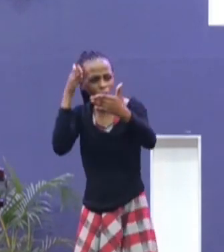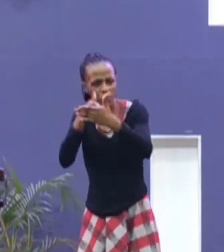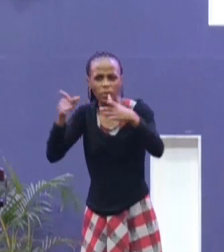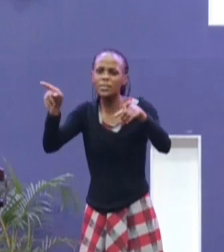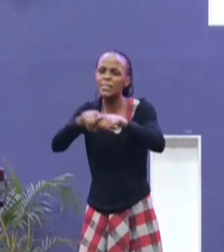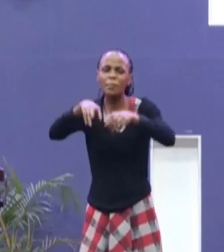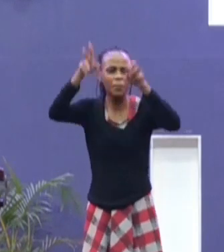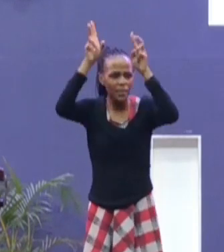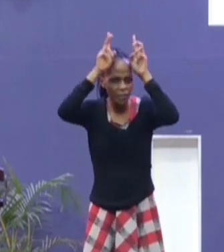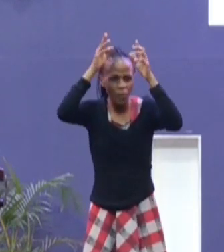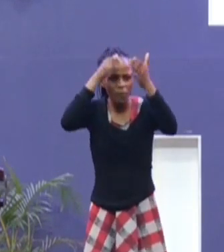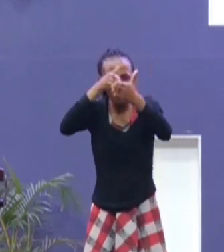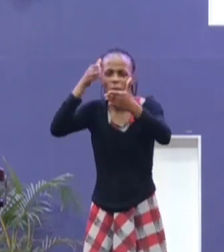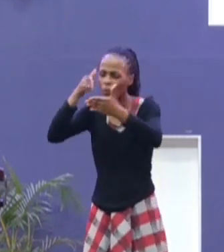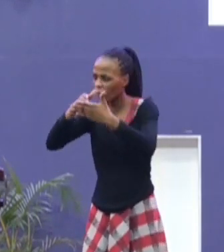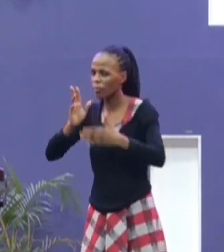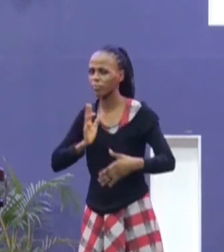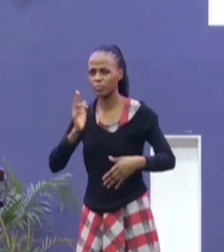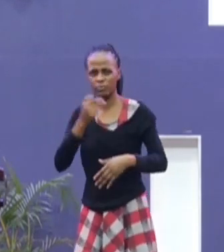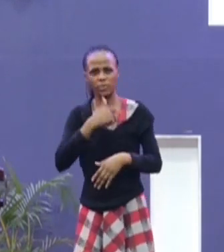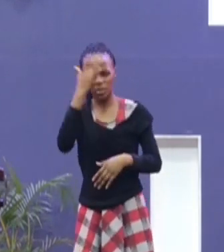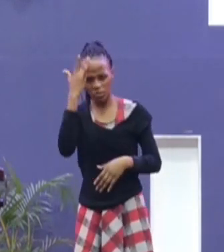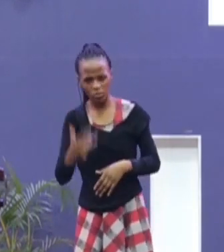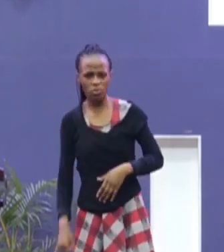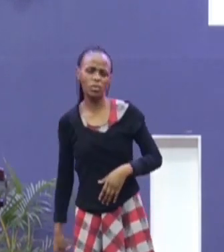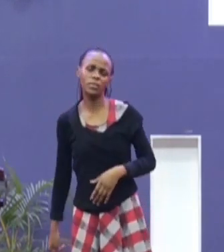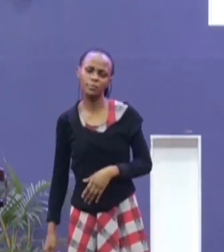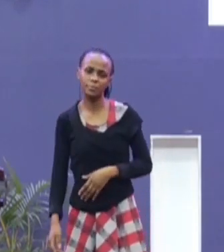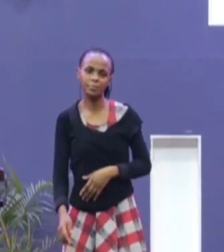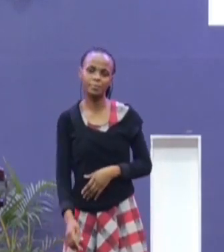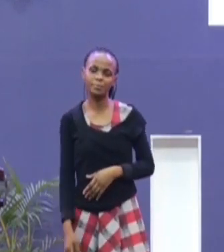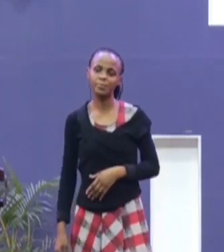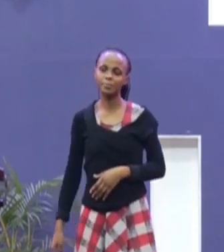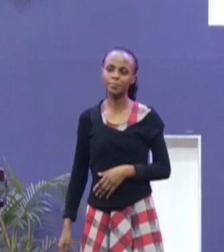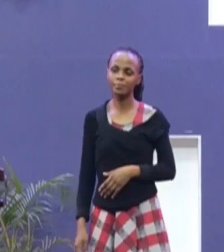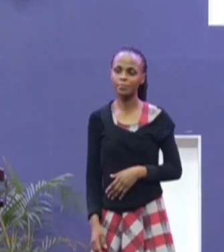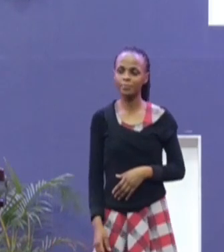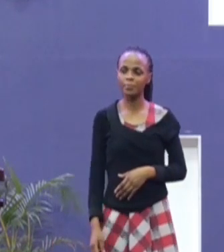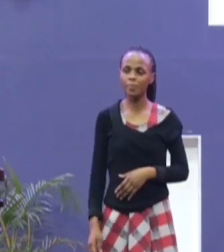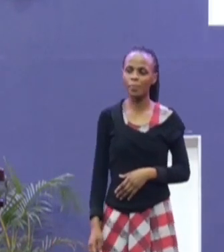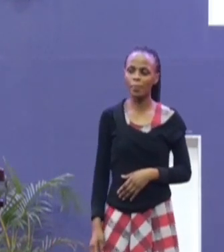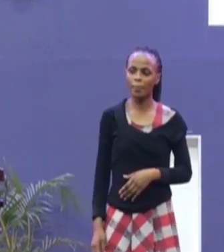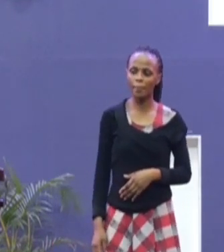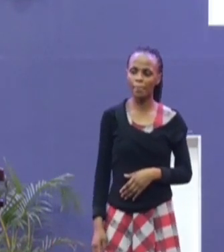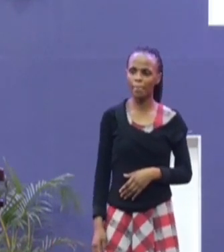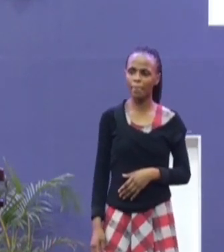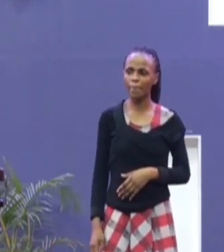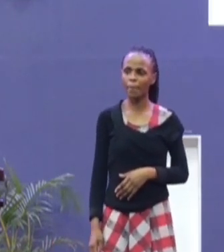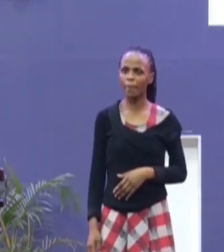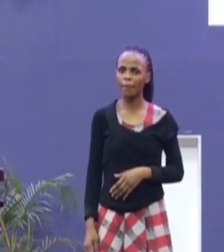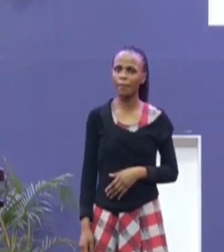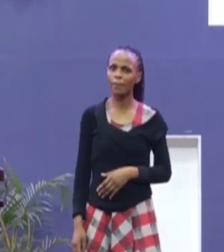resisting. Tujja tunuyira ebintu ebyo ebiwa omulaba ebbanga nti tuba tumuziiza naye abeera aziyiza. Actually, I want to